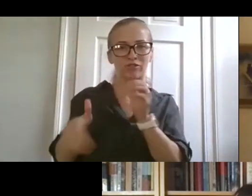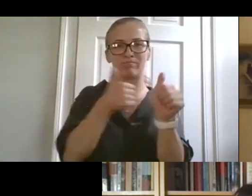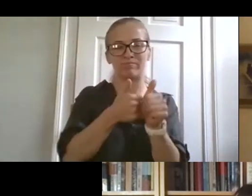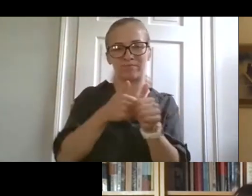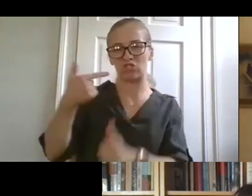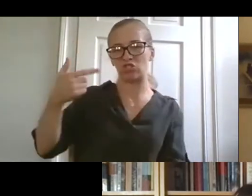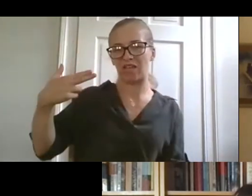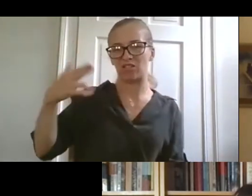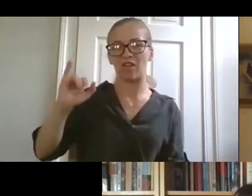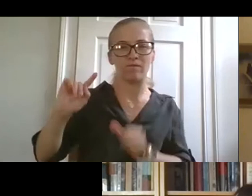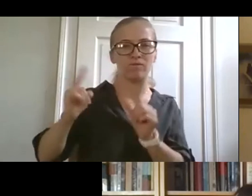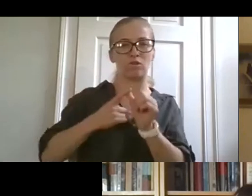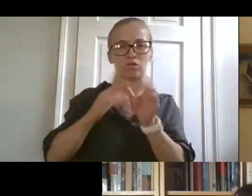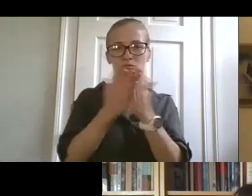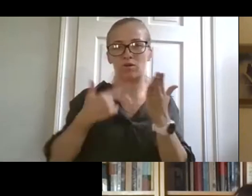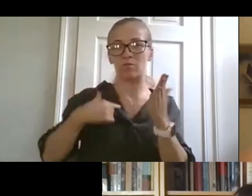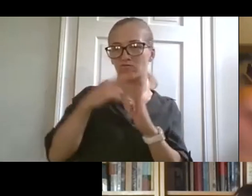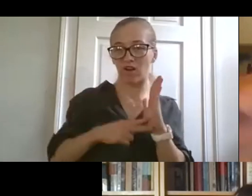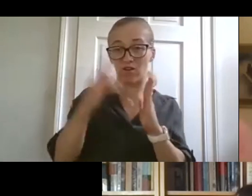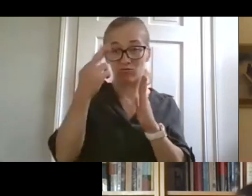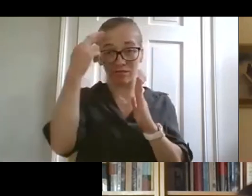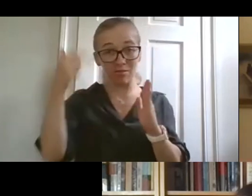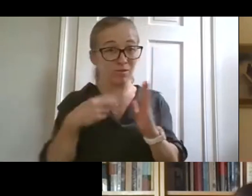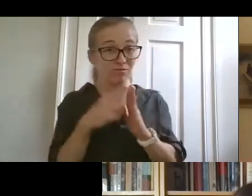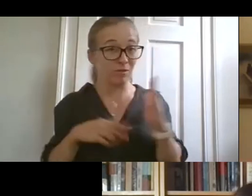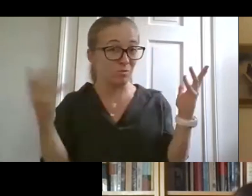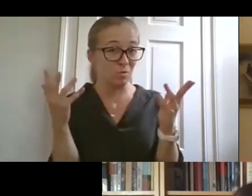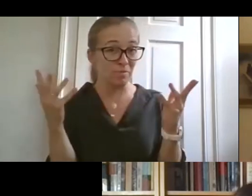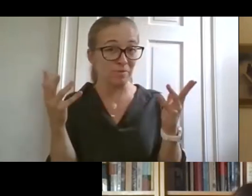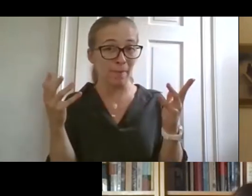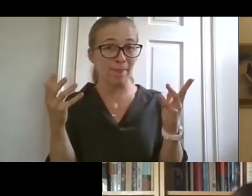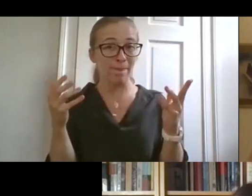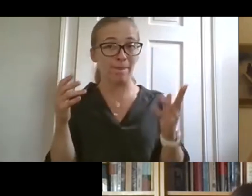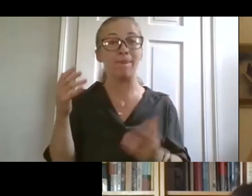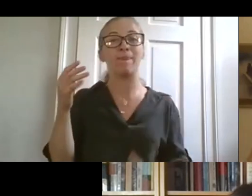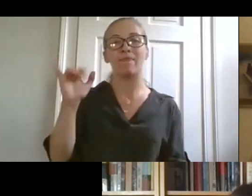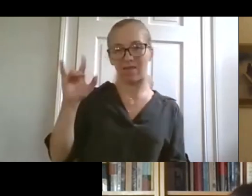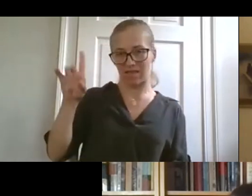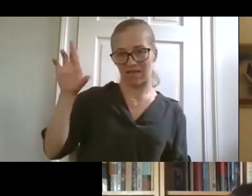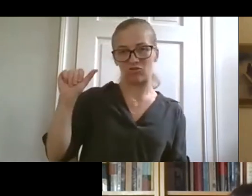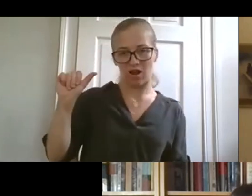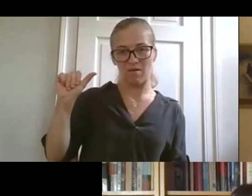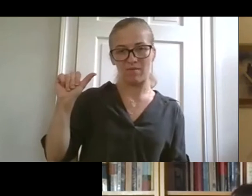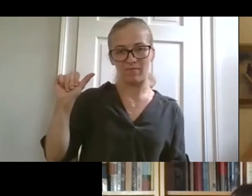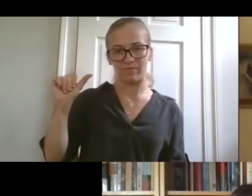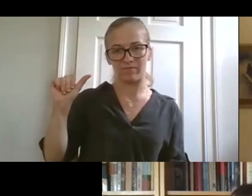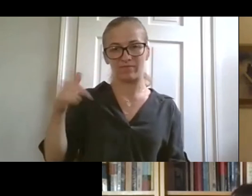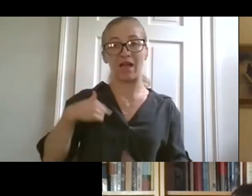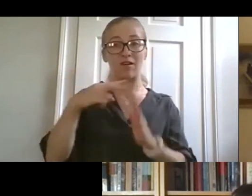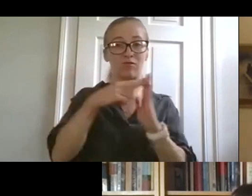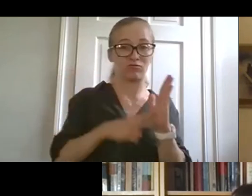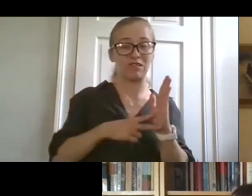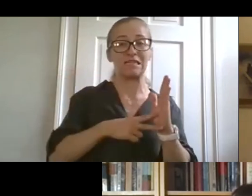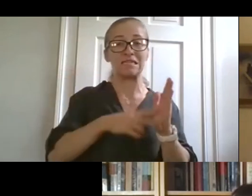hers that I read. And the reason I could read it is because of Idra Novey. I read and speak and